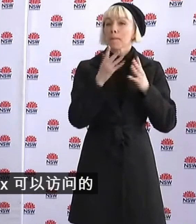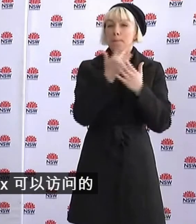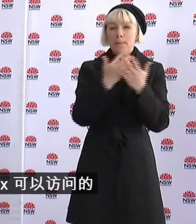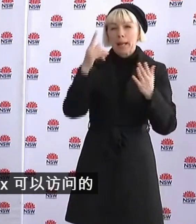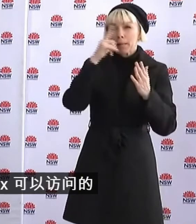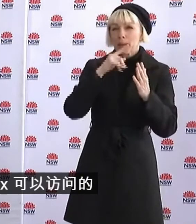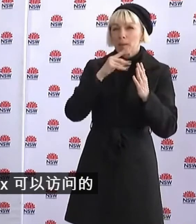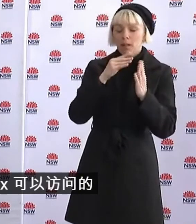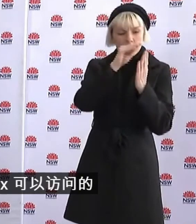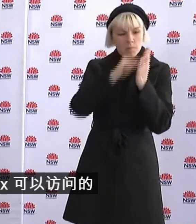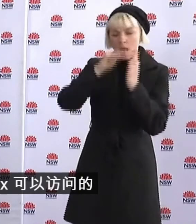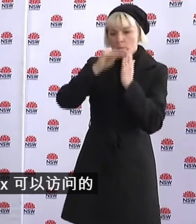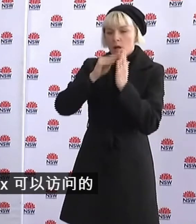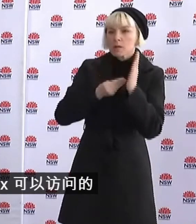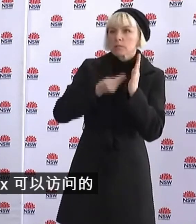grants are there